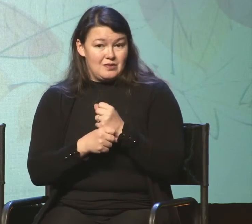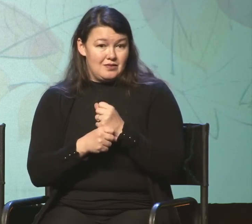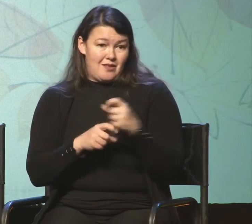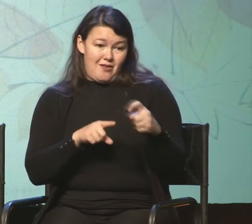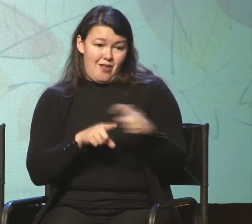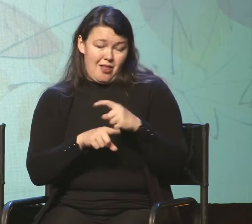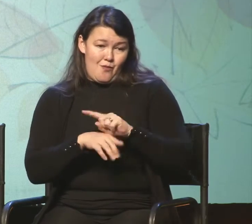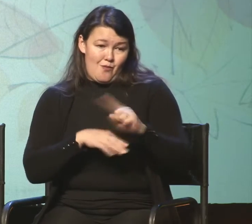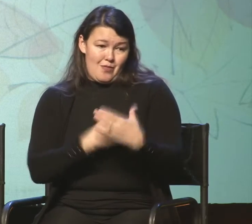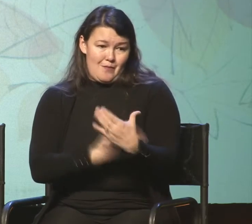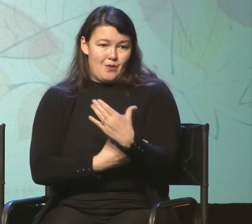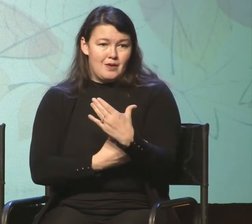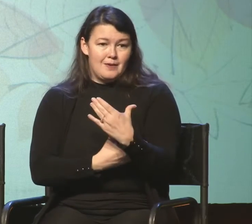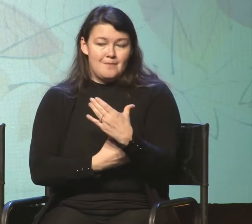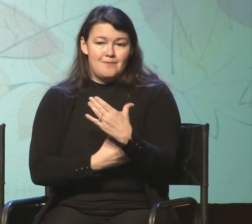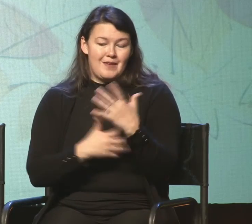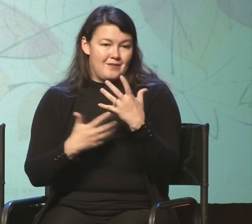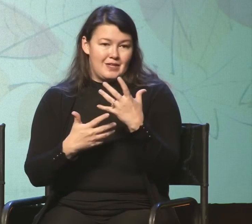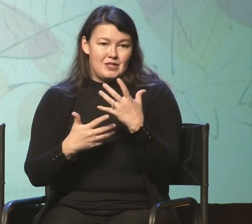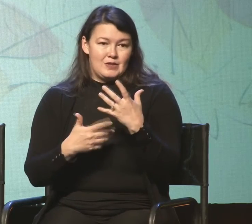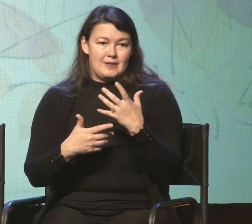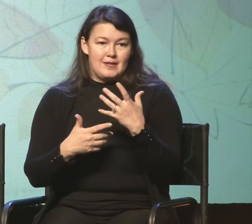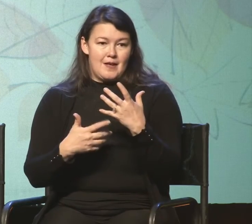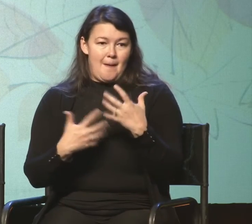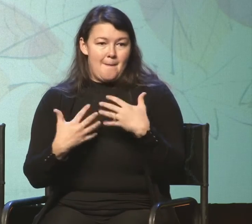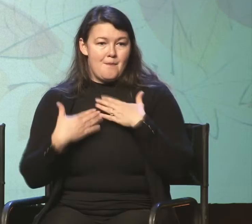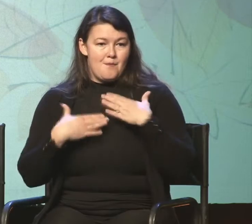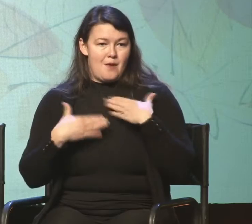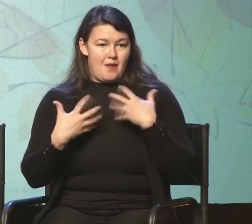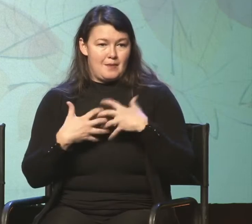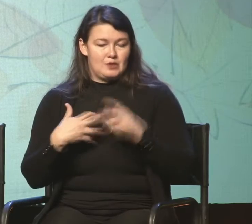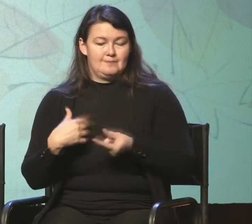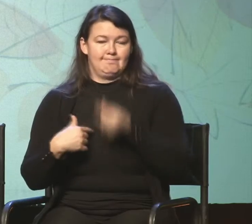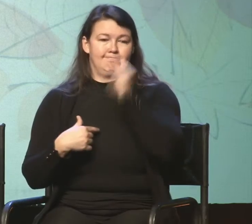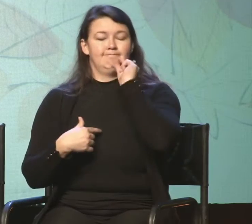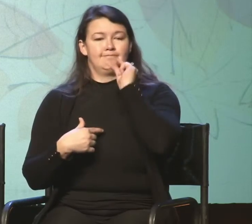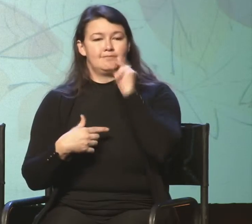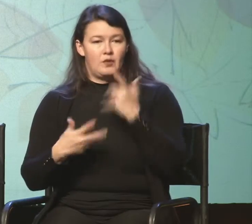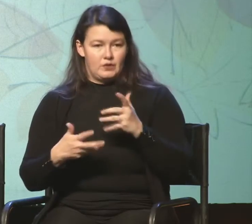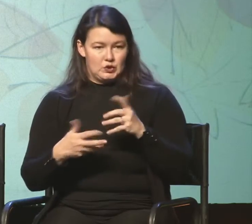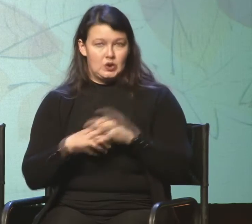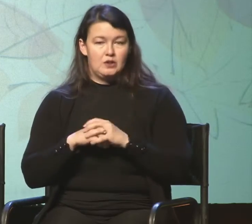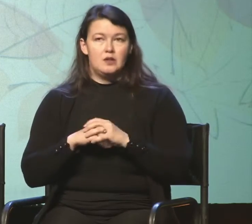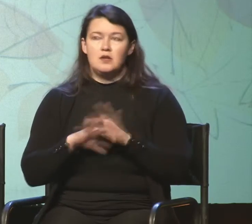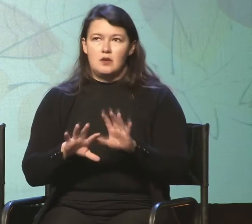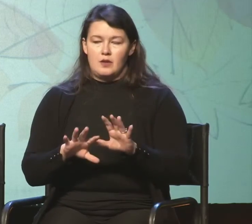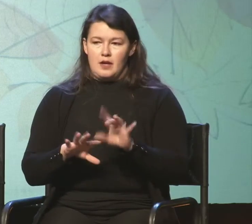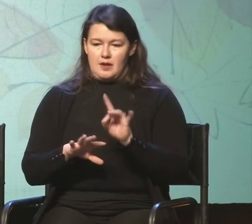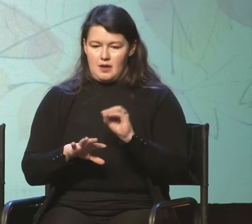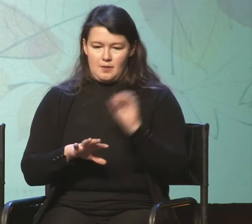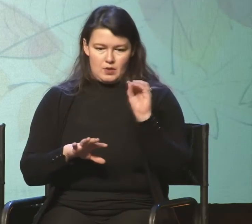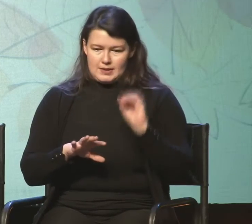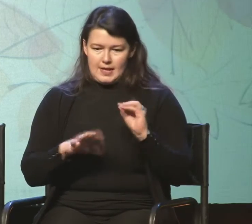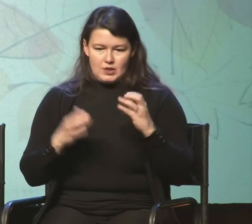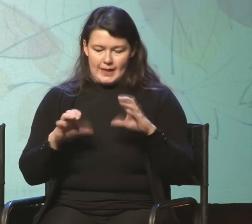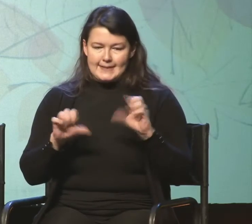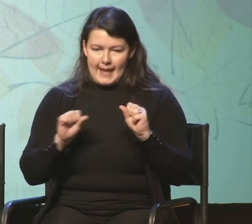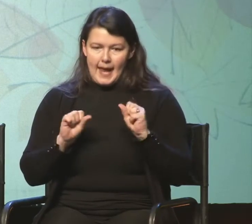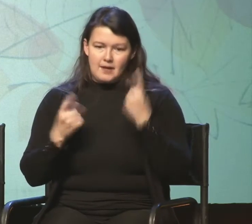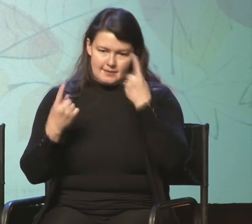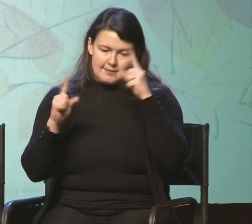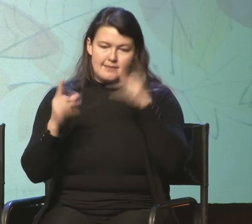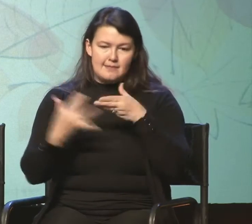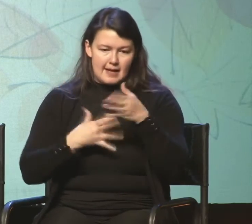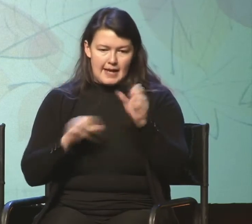o'clock in the morning that she's been put on the ventilator, and still I was like, okay, she's got an 80% chance of making it. And